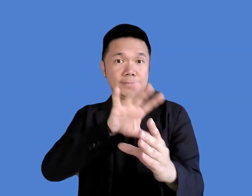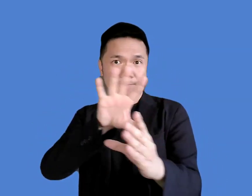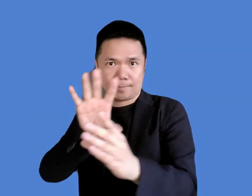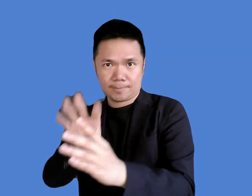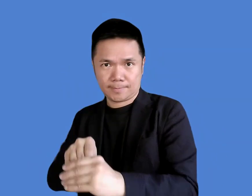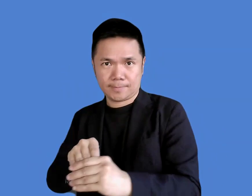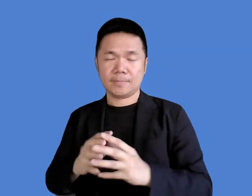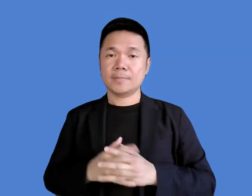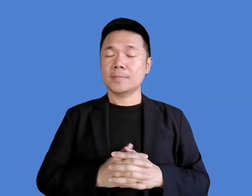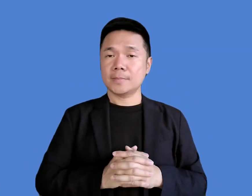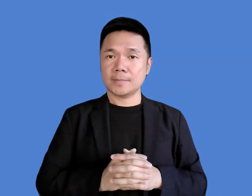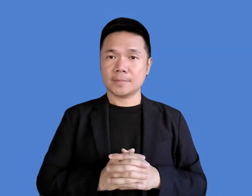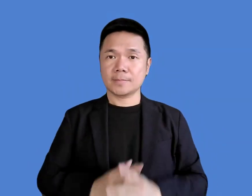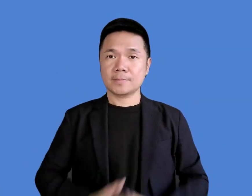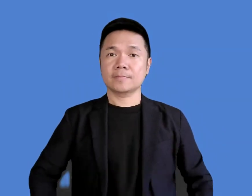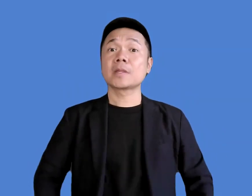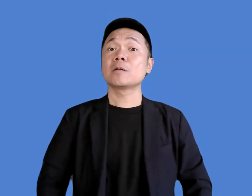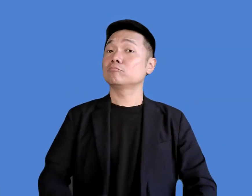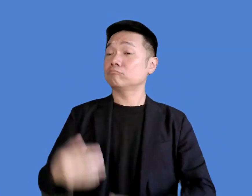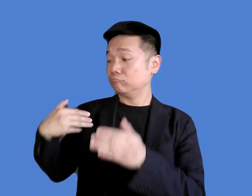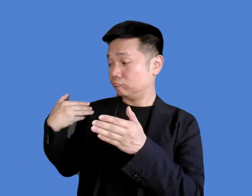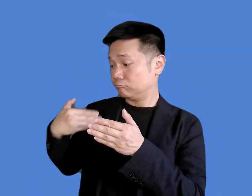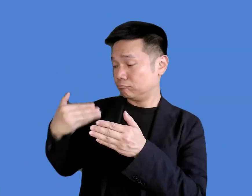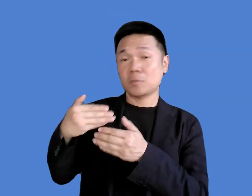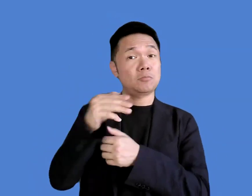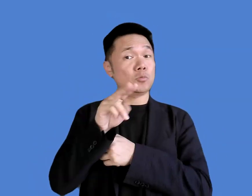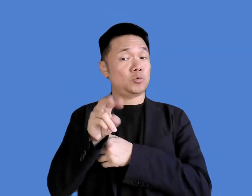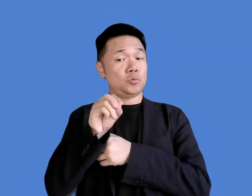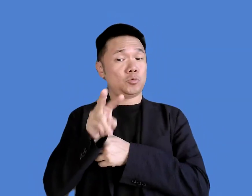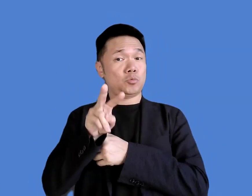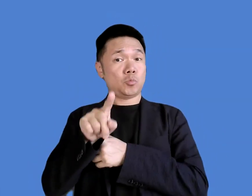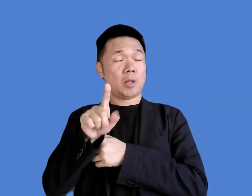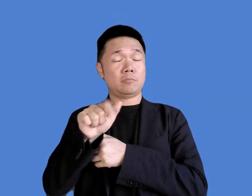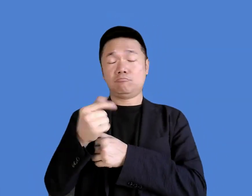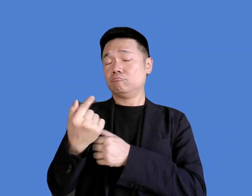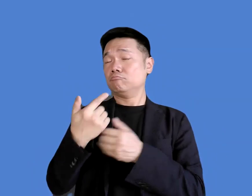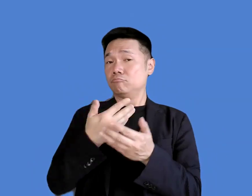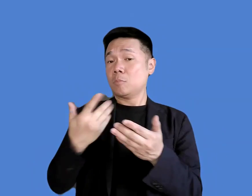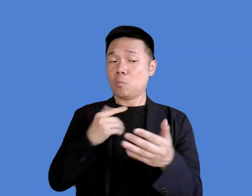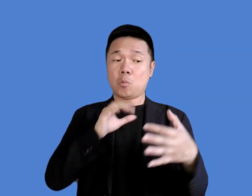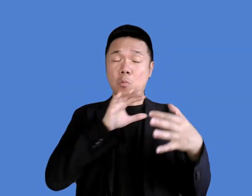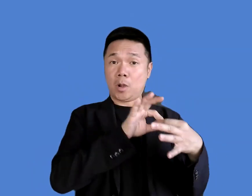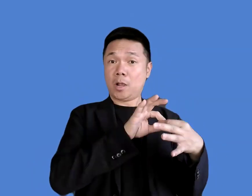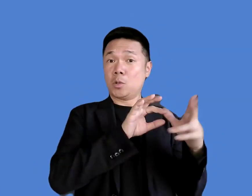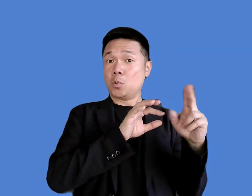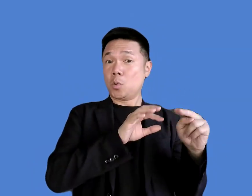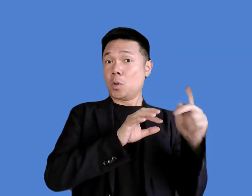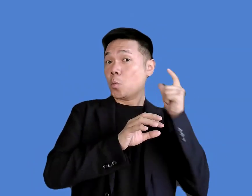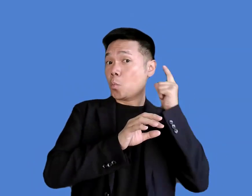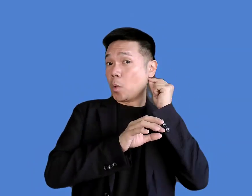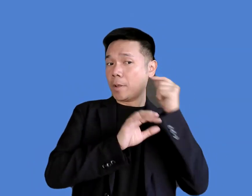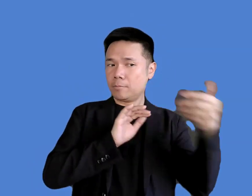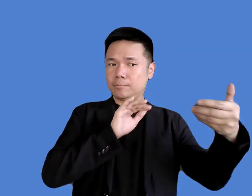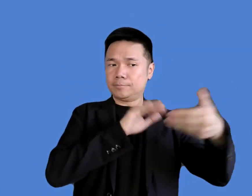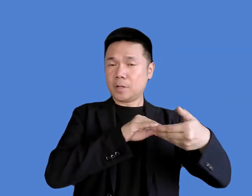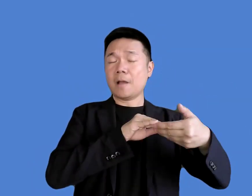We've been very pleased since 2021 to work with UN Women to increase the reach, commitment to and implementation